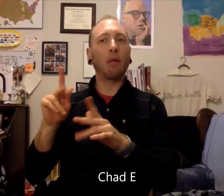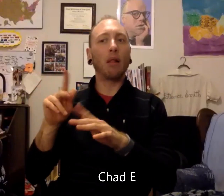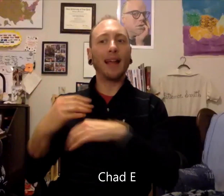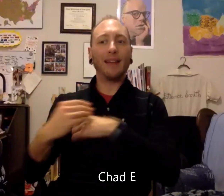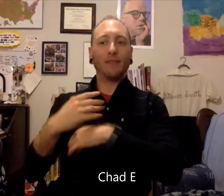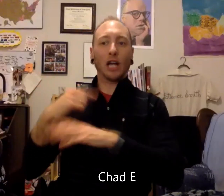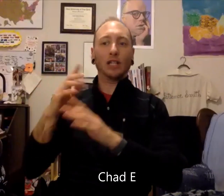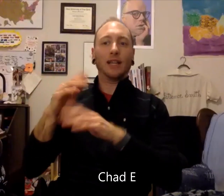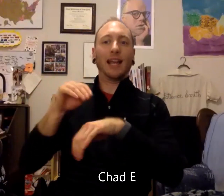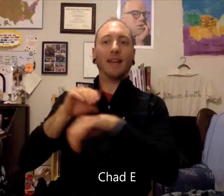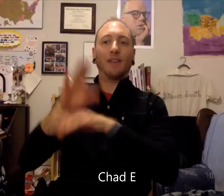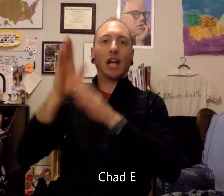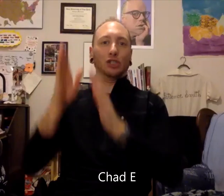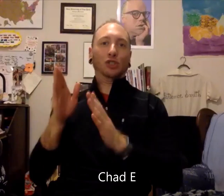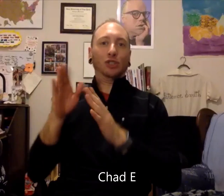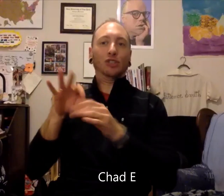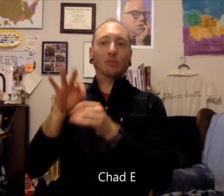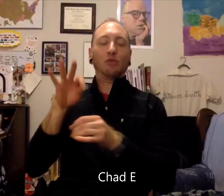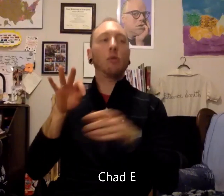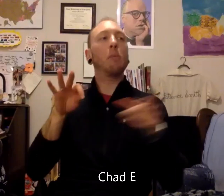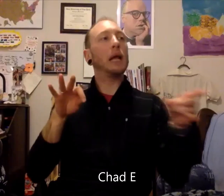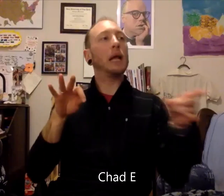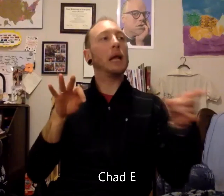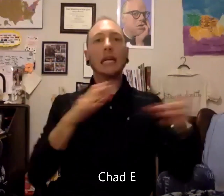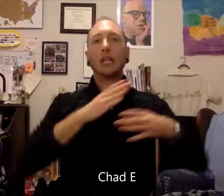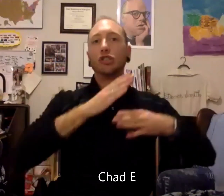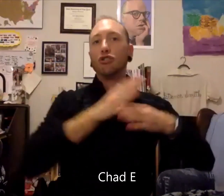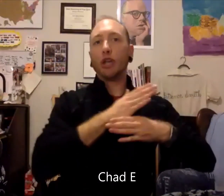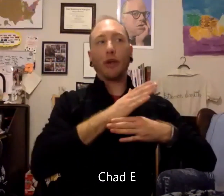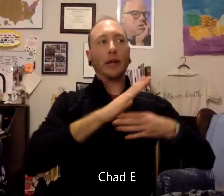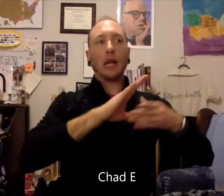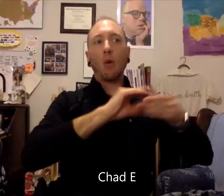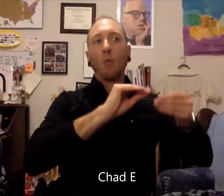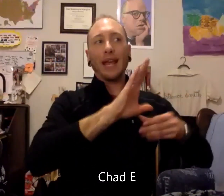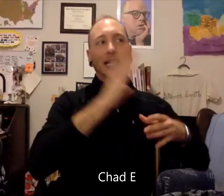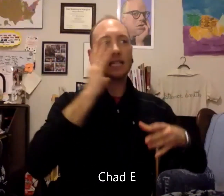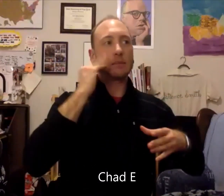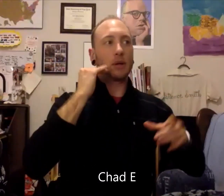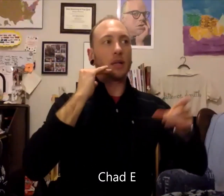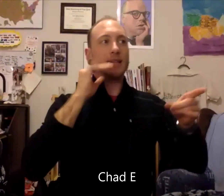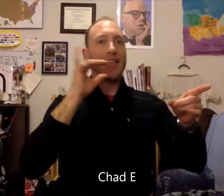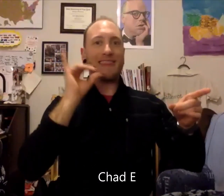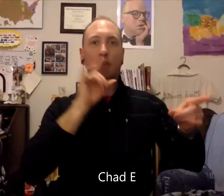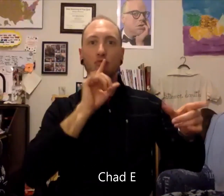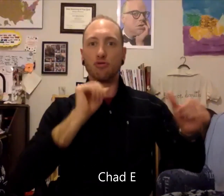who shared his experience with me that changed my life. And last year at my anniversary,